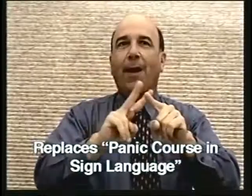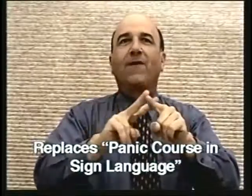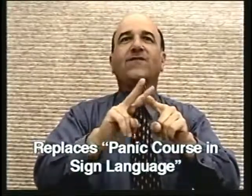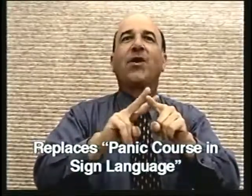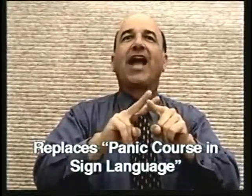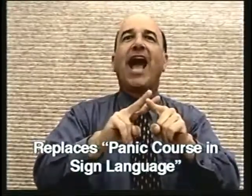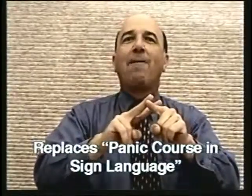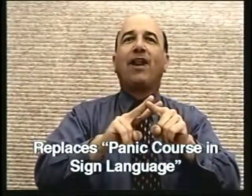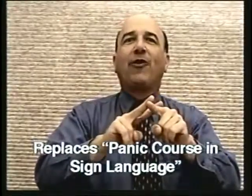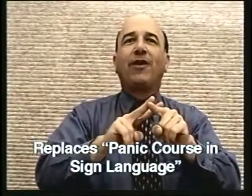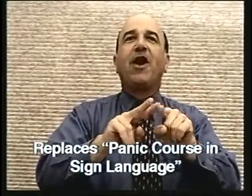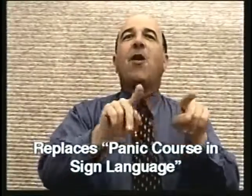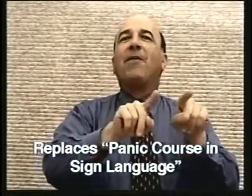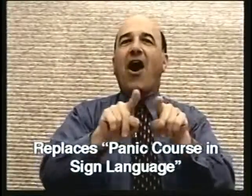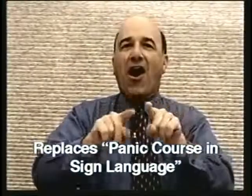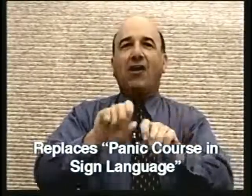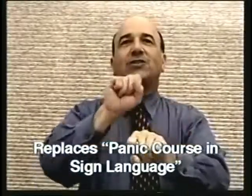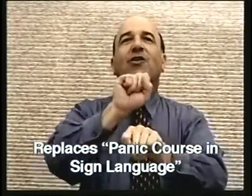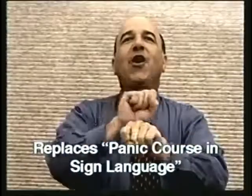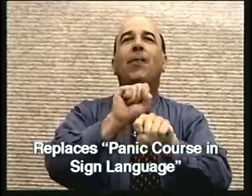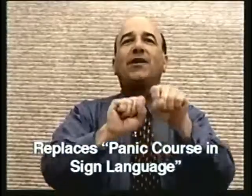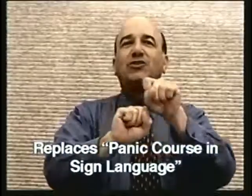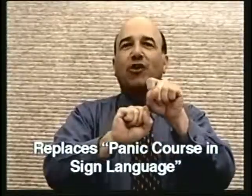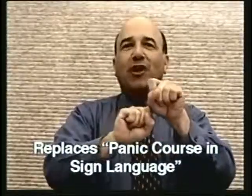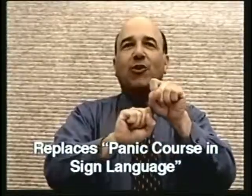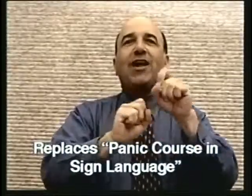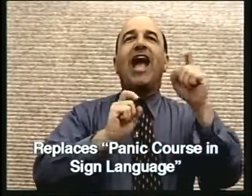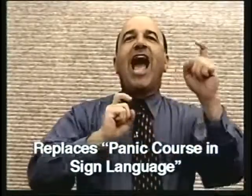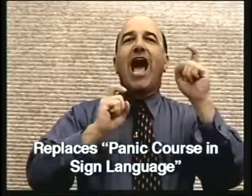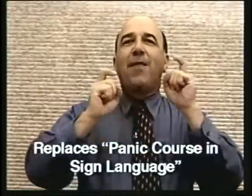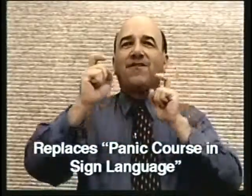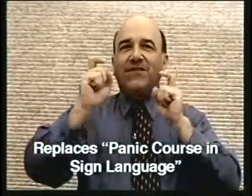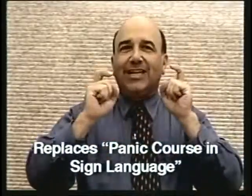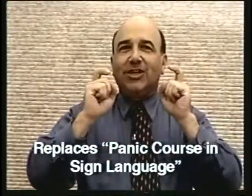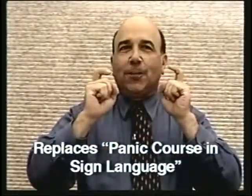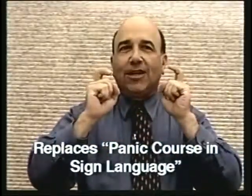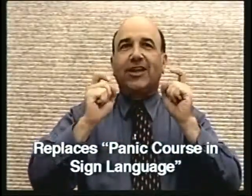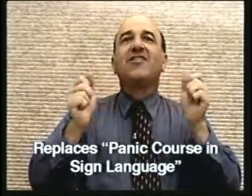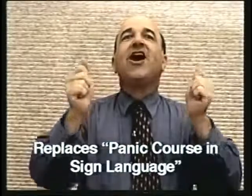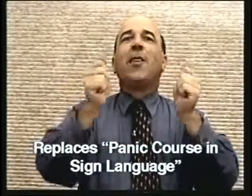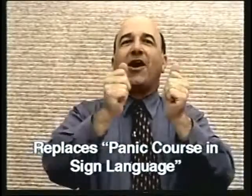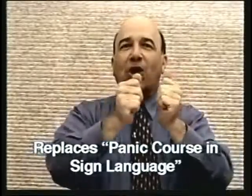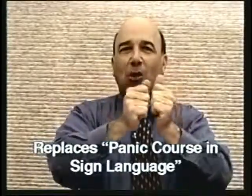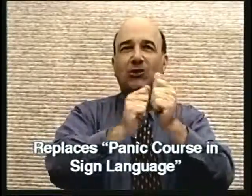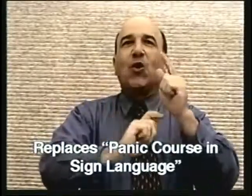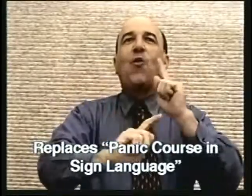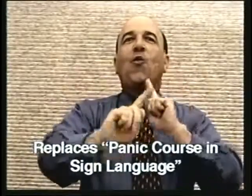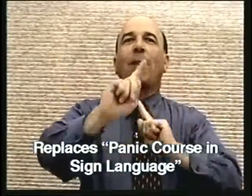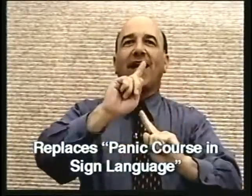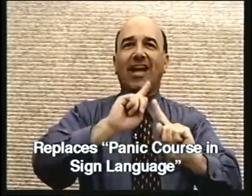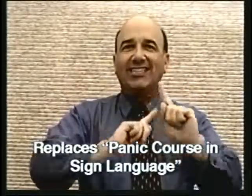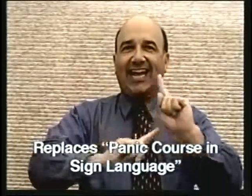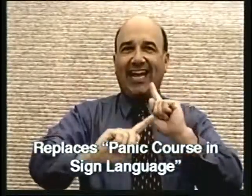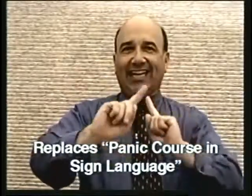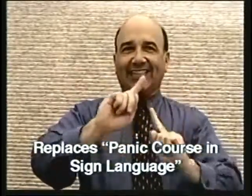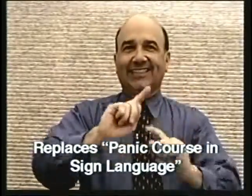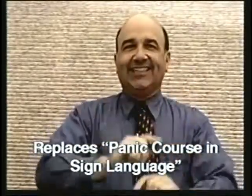the vocabulary, but also the structure and the basic expression that goes with sign.